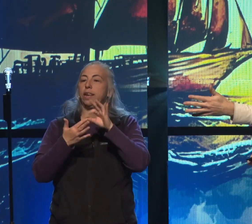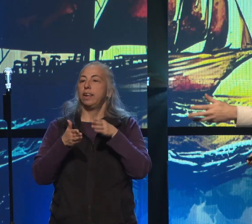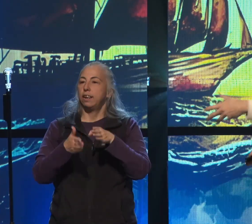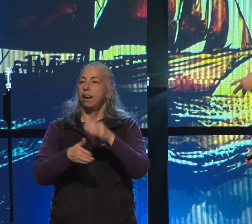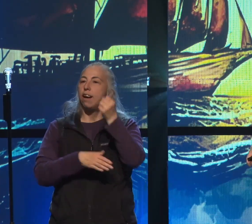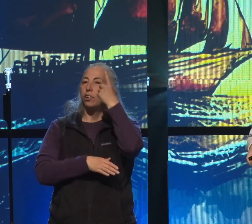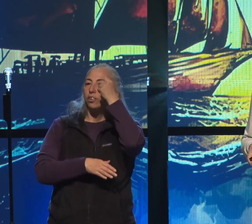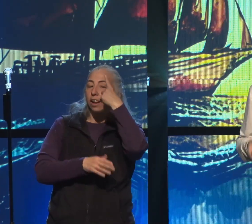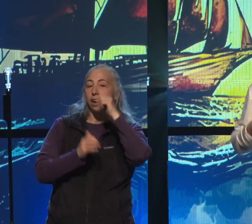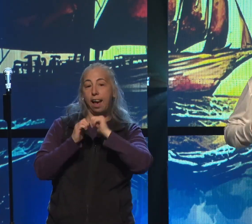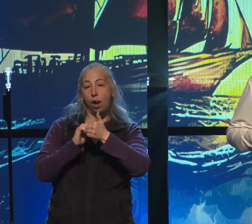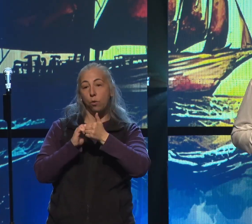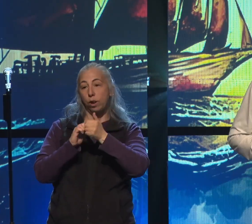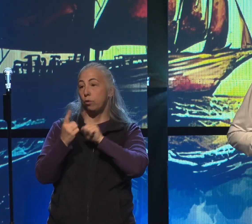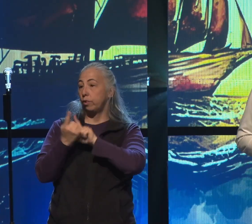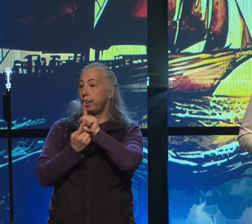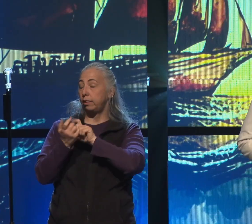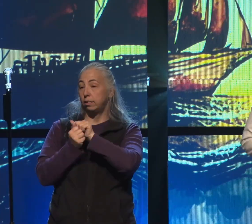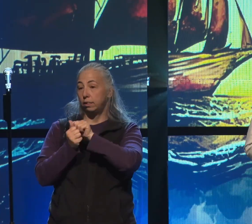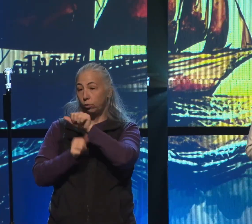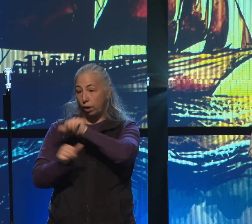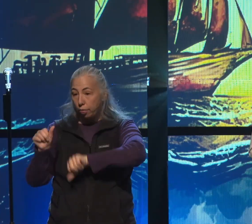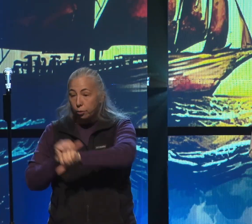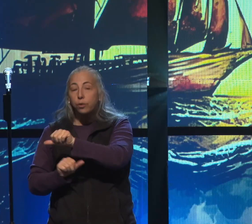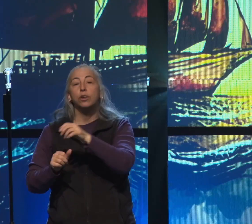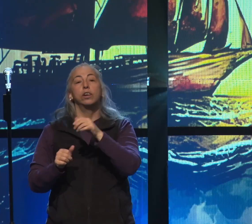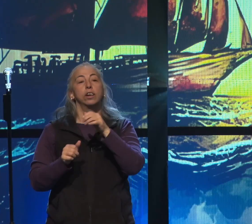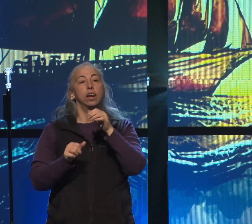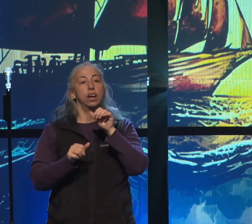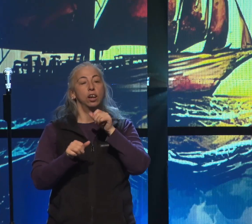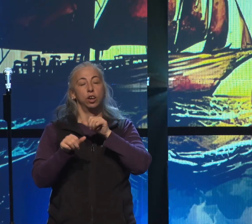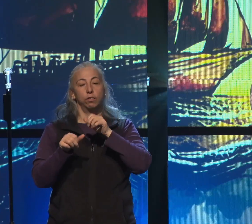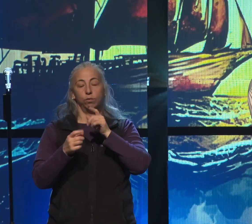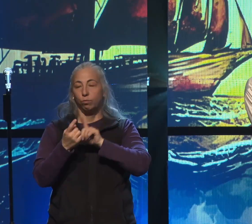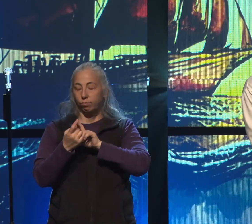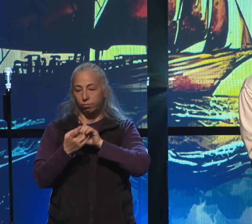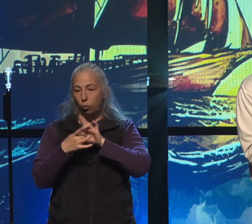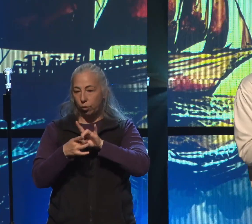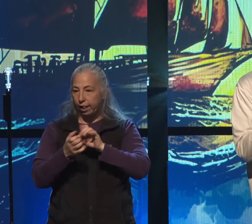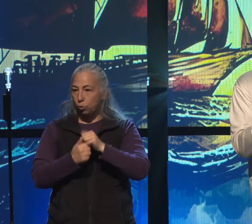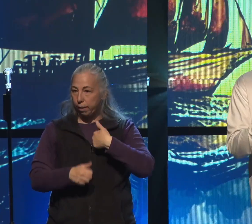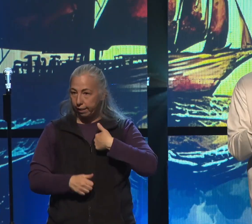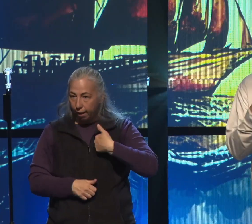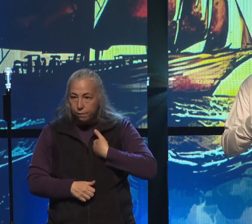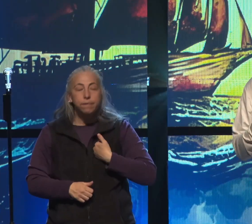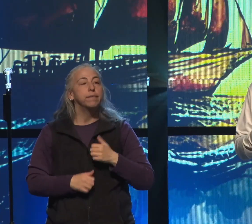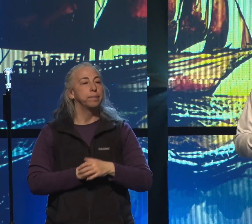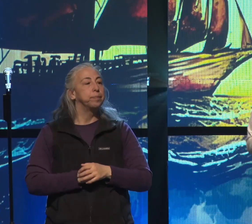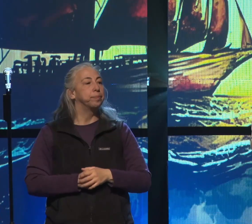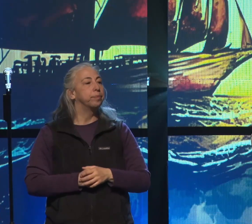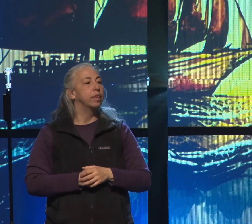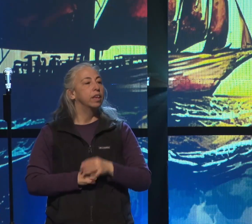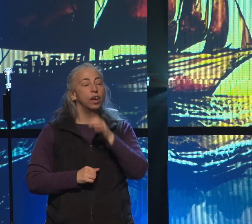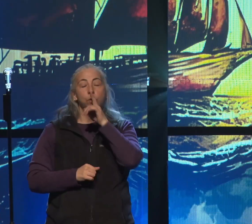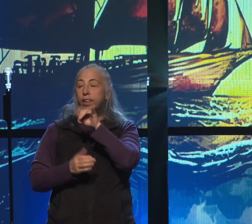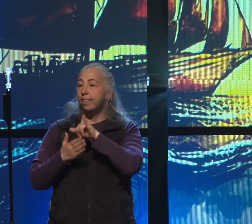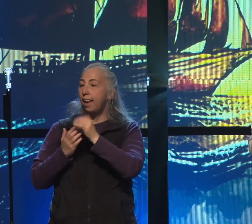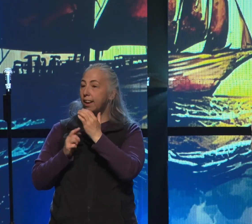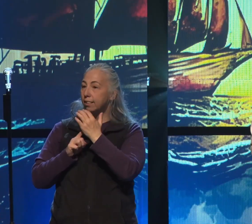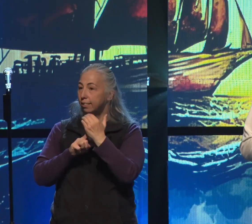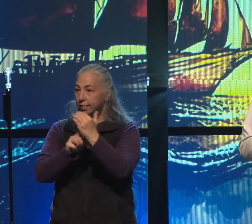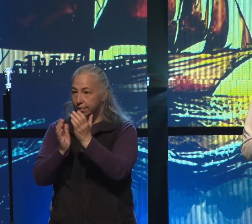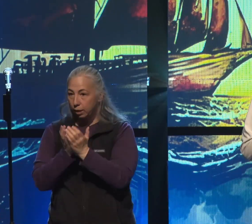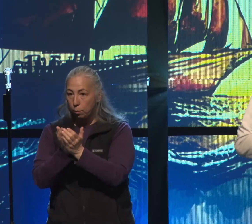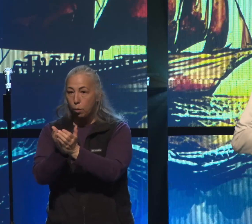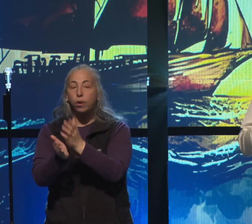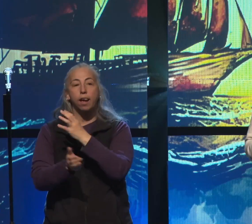another, as it relates to God, and even how we relate to ourselves, right? And so the sailboat and the captain metaphor are going to kind of give us a way of thinking about